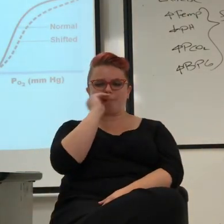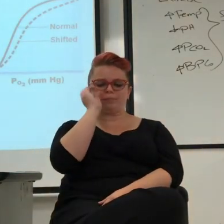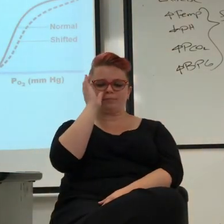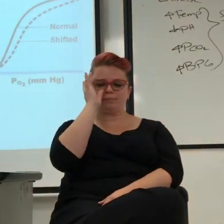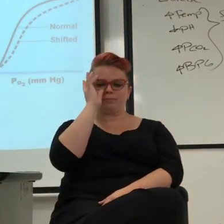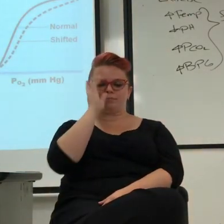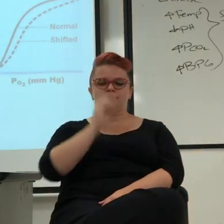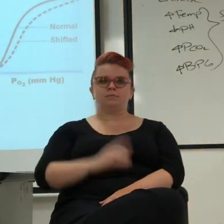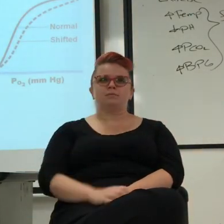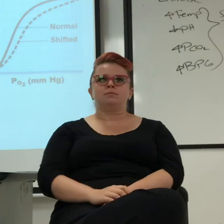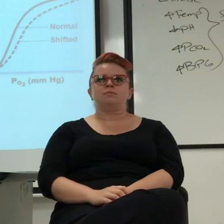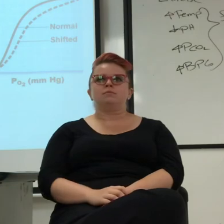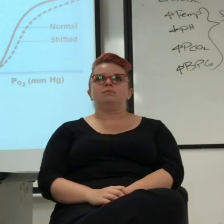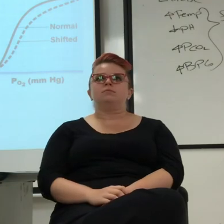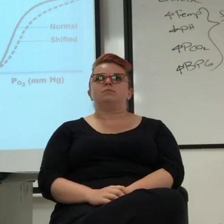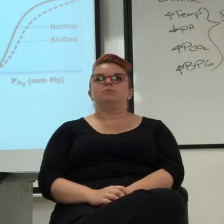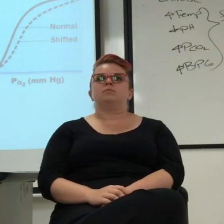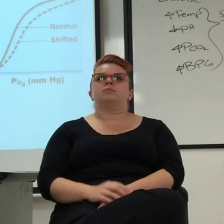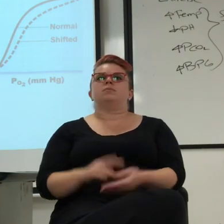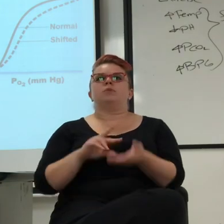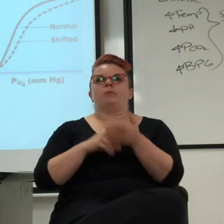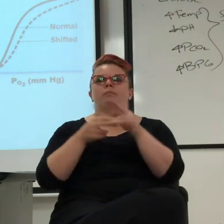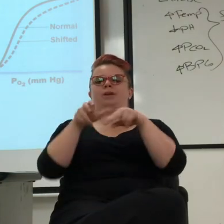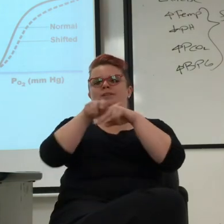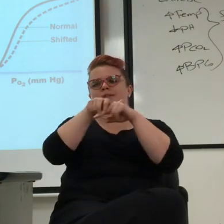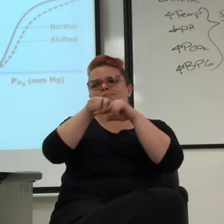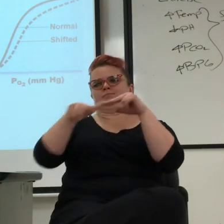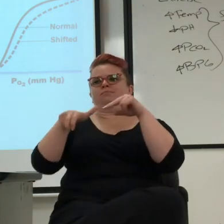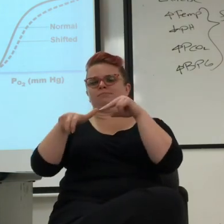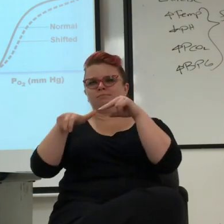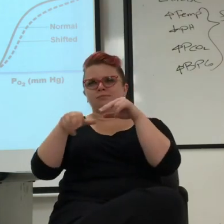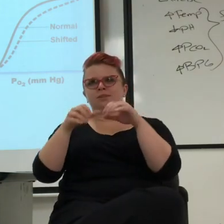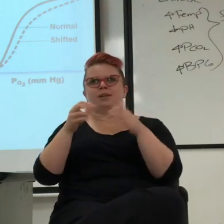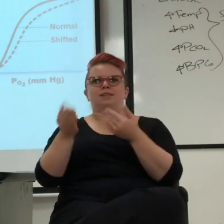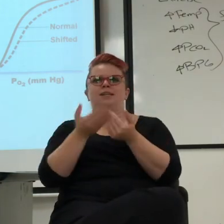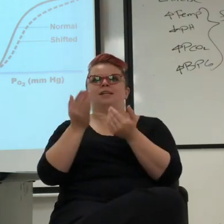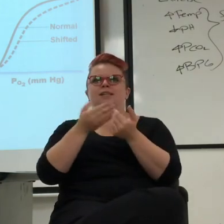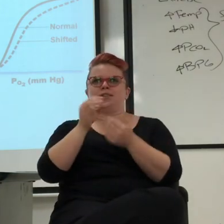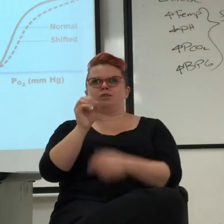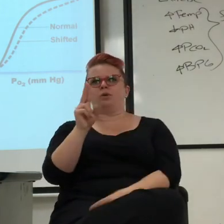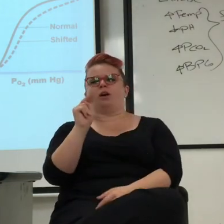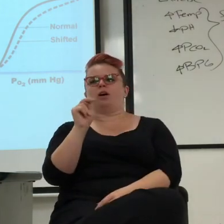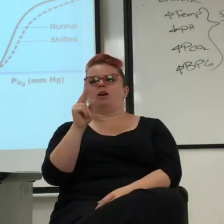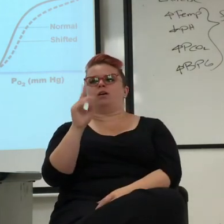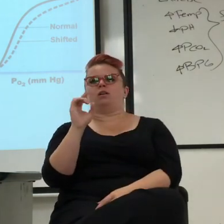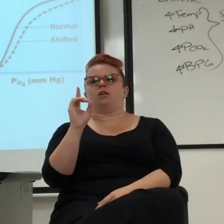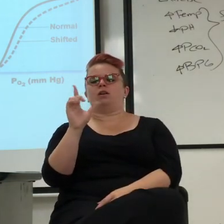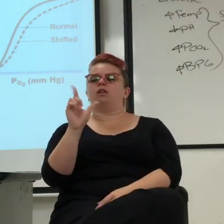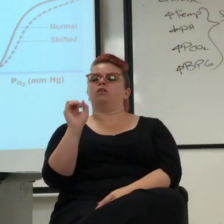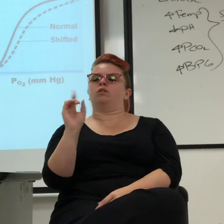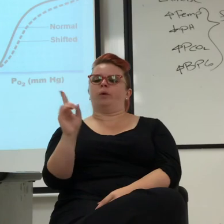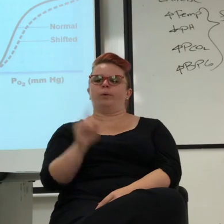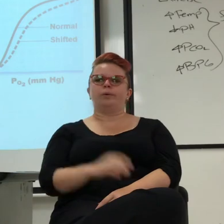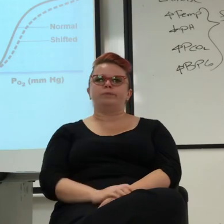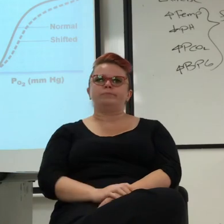Excuse me. You're about to slide off the chair. So, I guess in the same analogy, the blue curve is like, the chair is